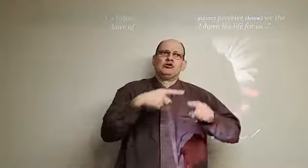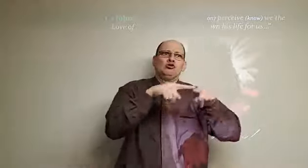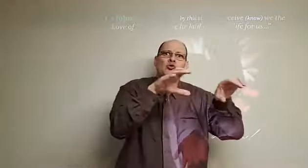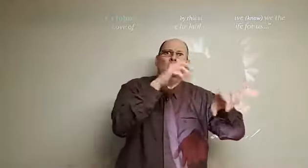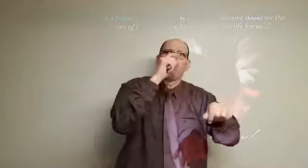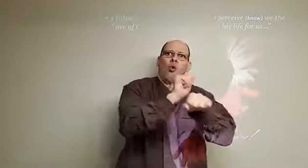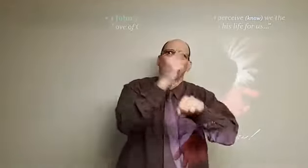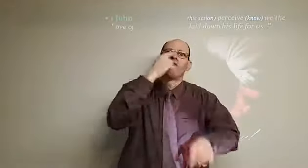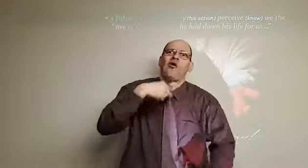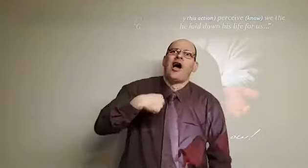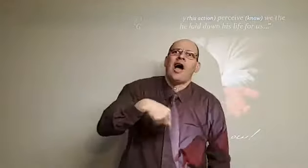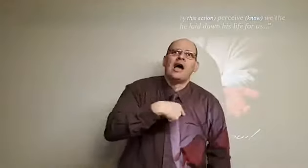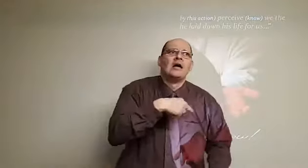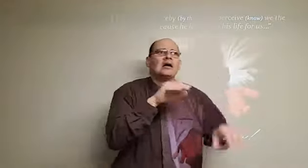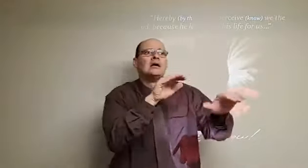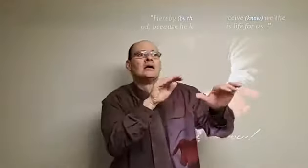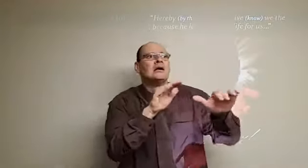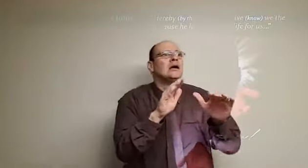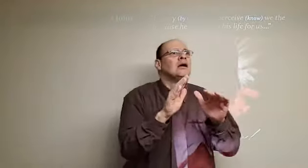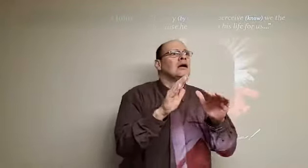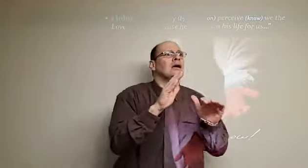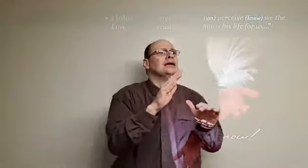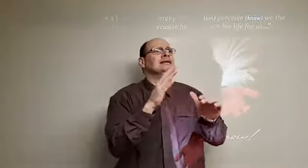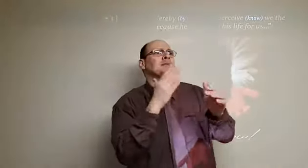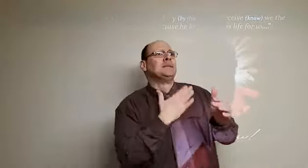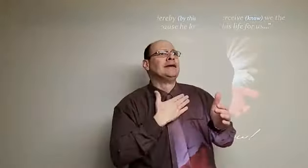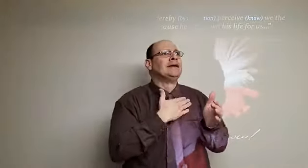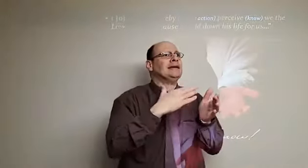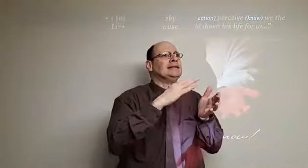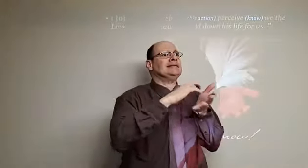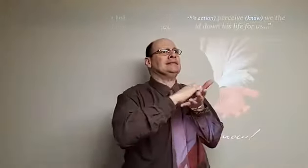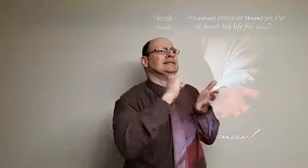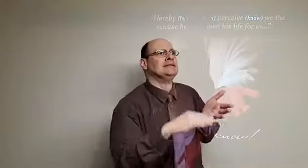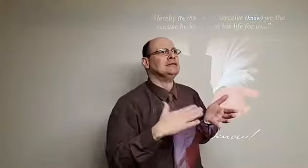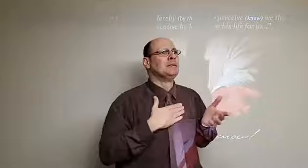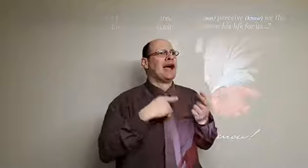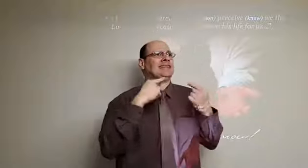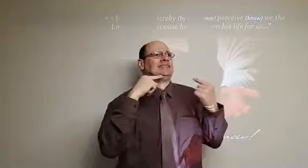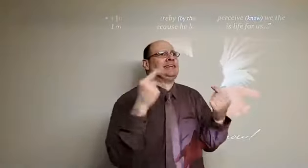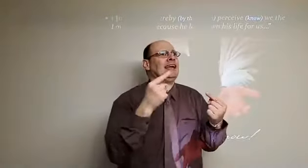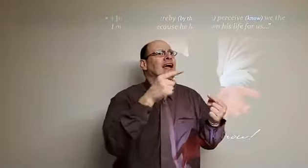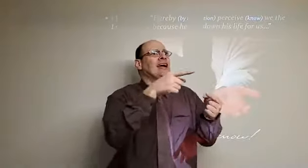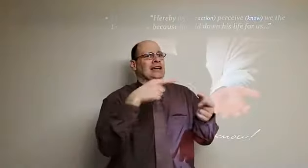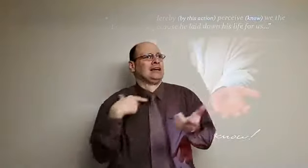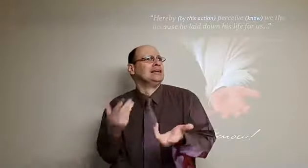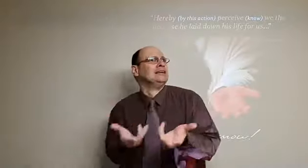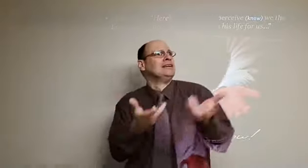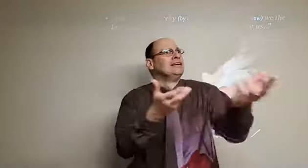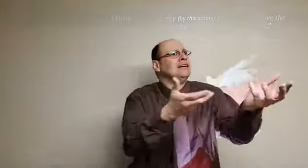where the priest would have to go behind the veil and plead for our sins to be removed